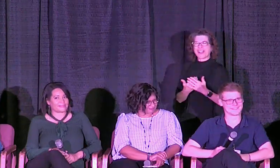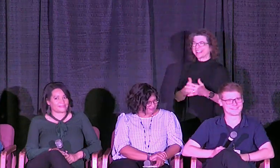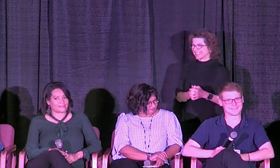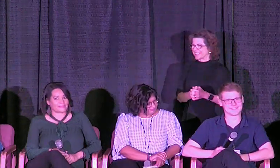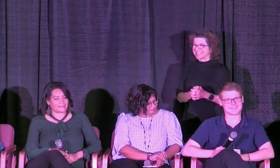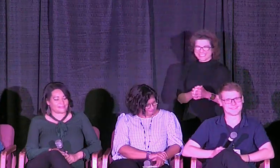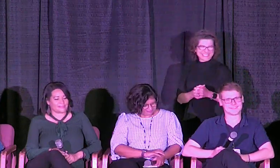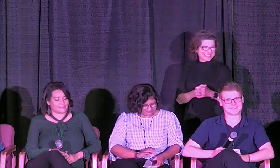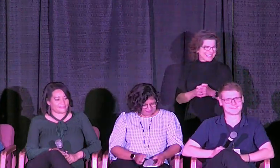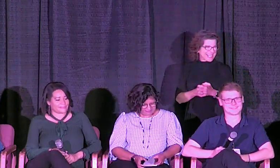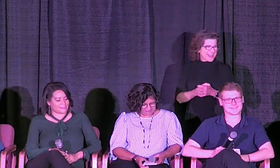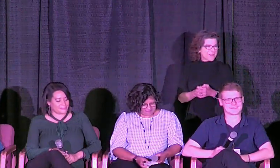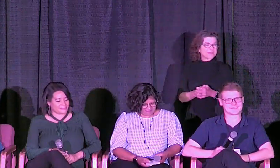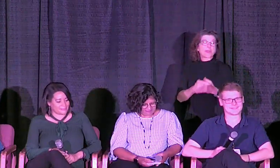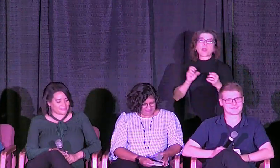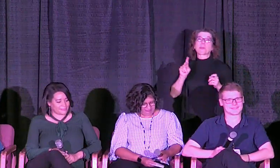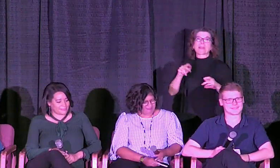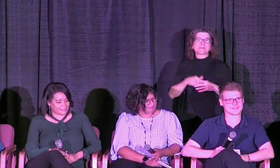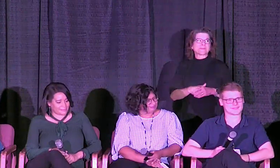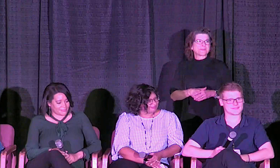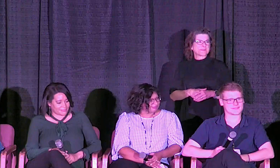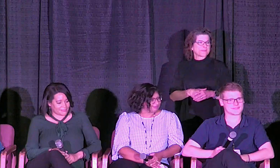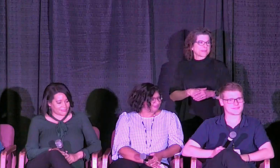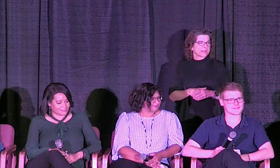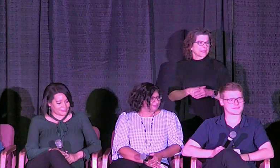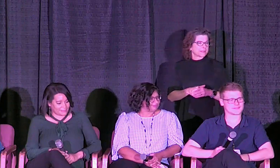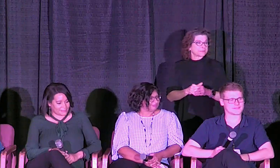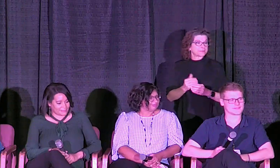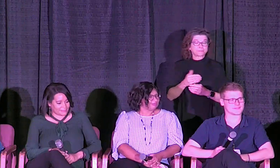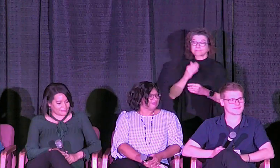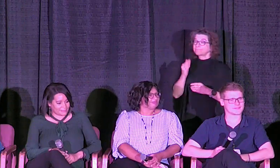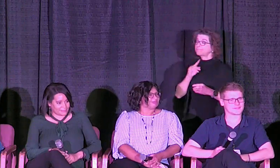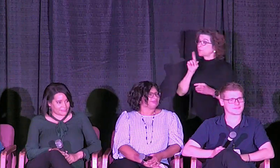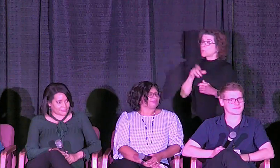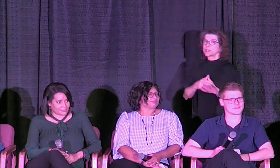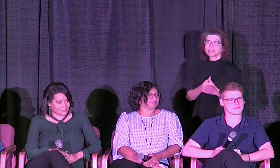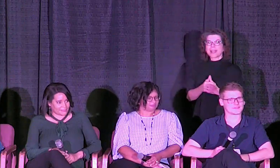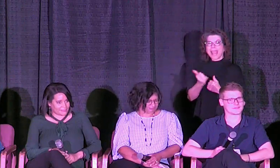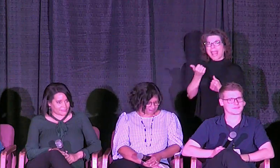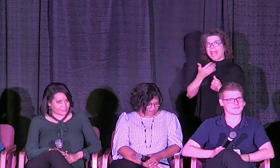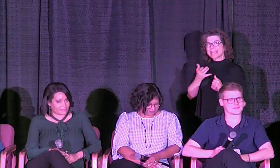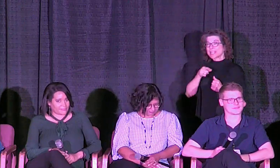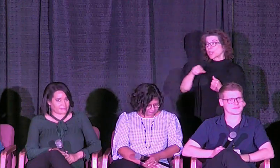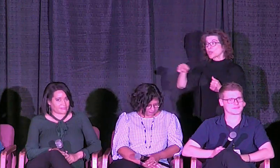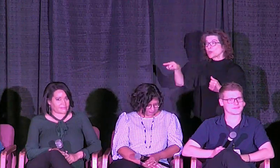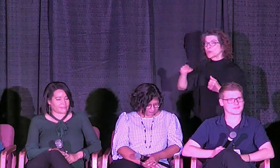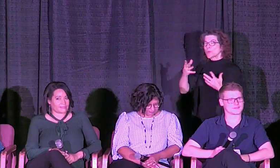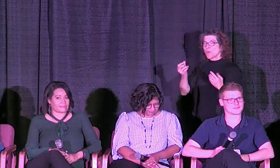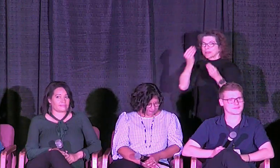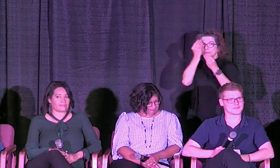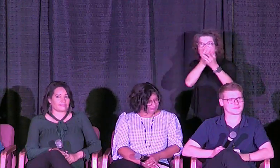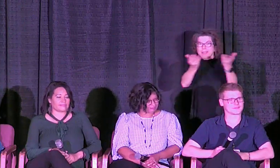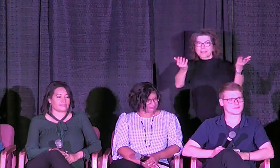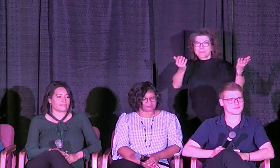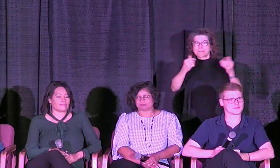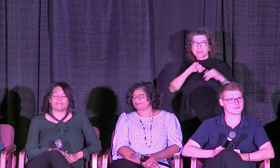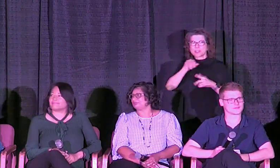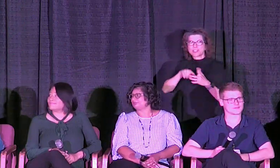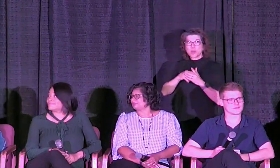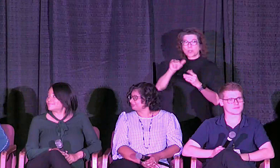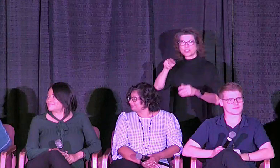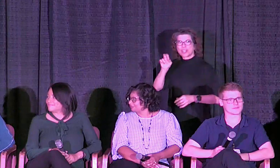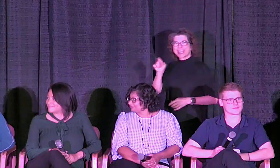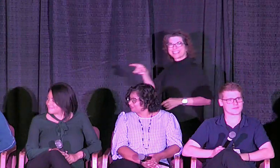great. So my next question, is there anything you want the audience to know? And I'm going to start with Jane.